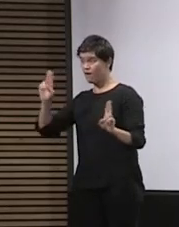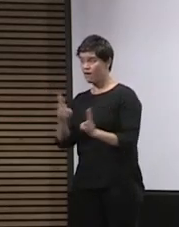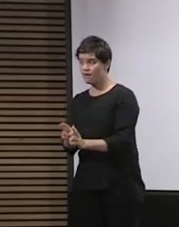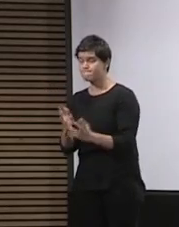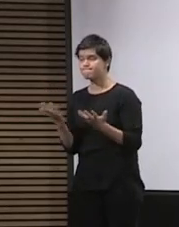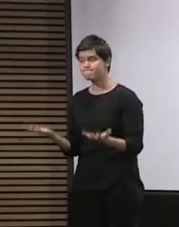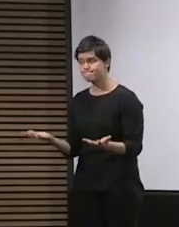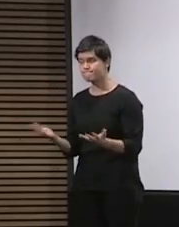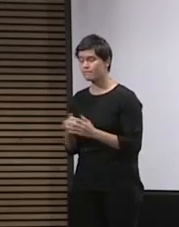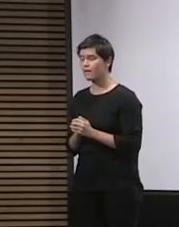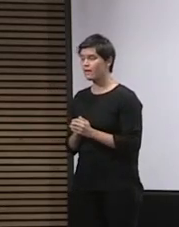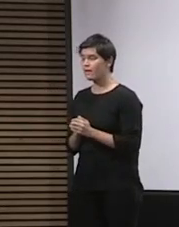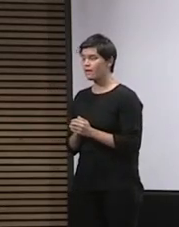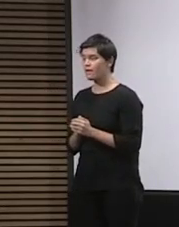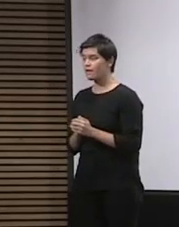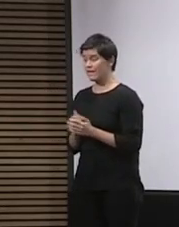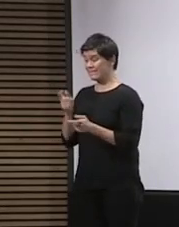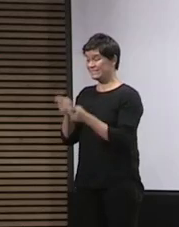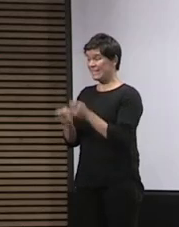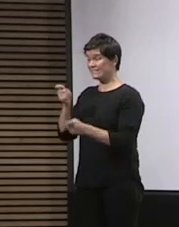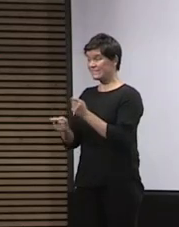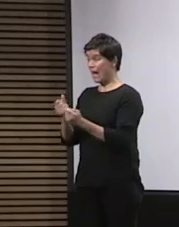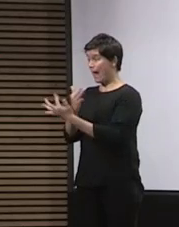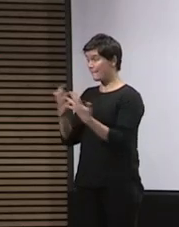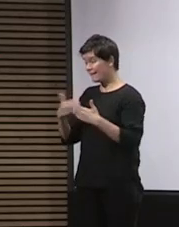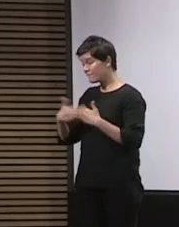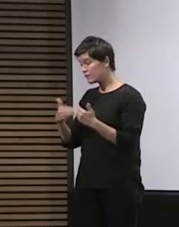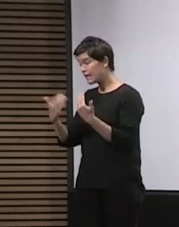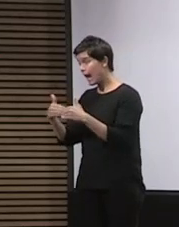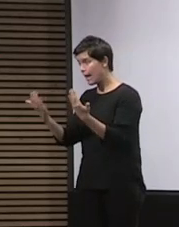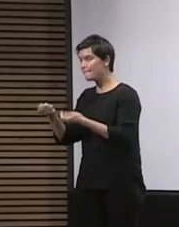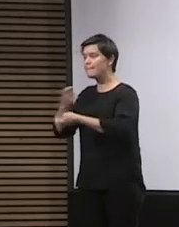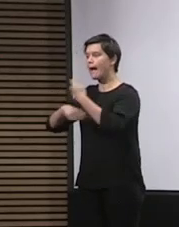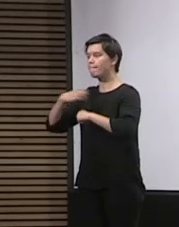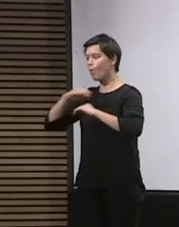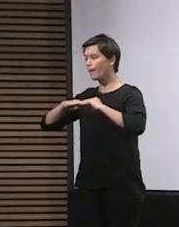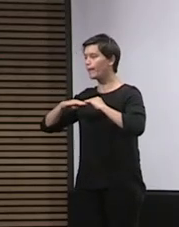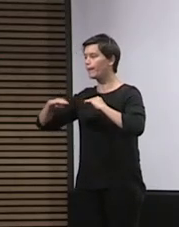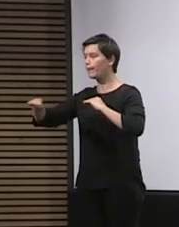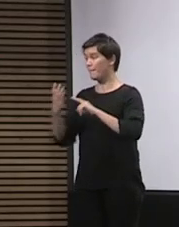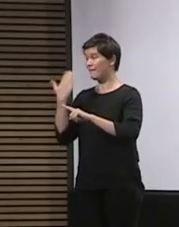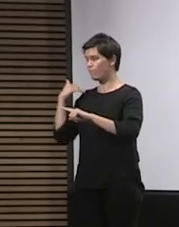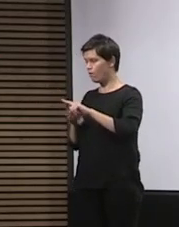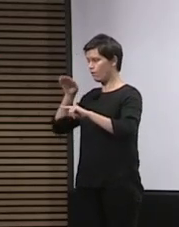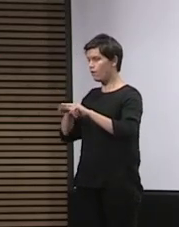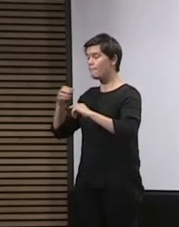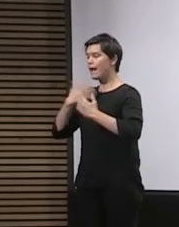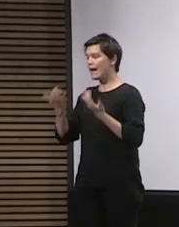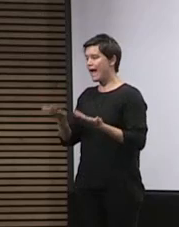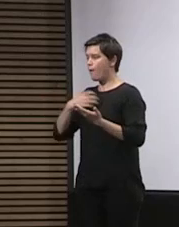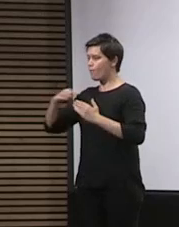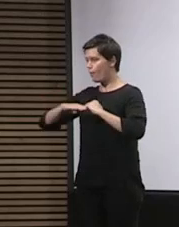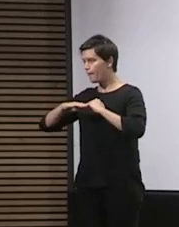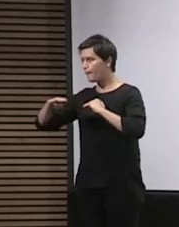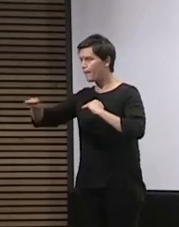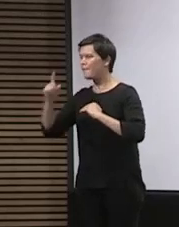the number of tests. It's much too early to read into those figures. We're keeping a very close eye on it.